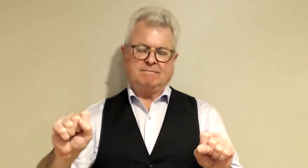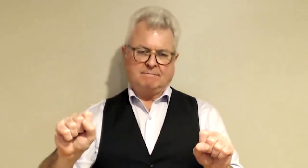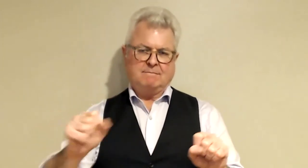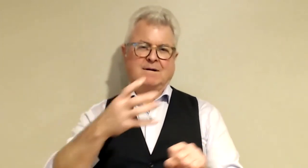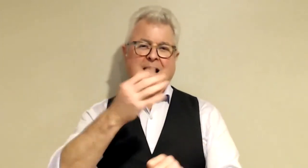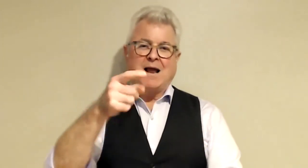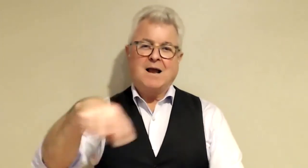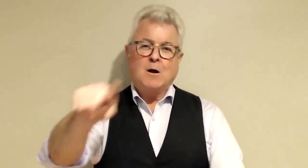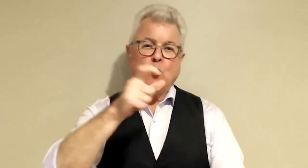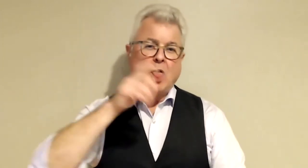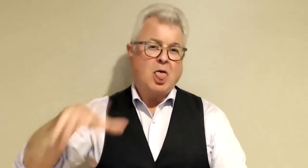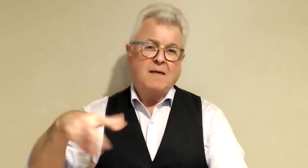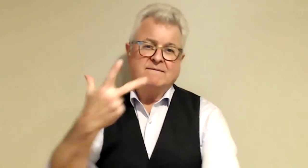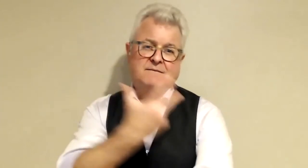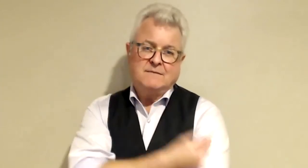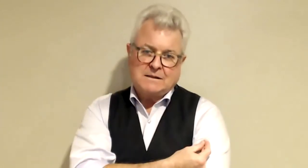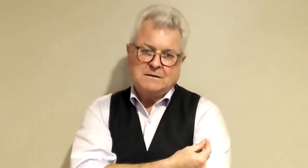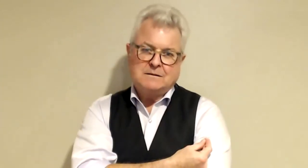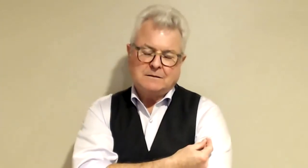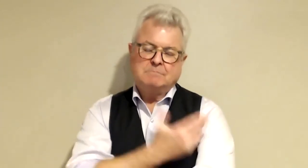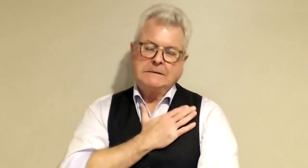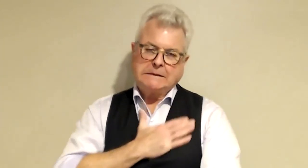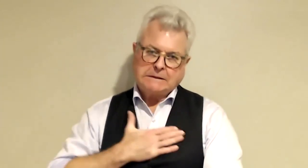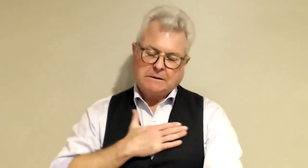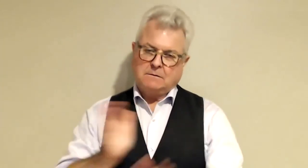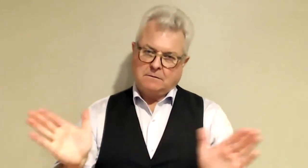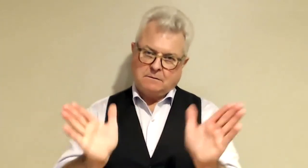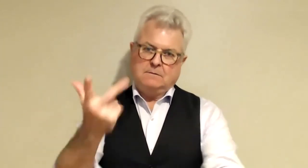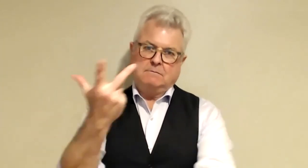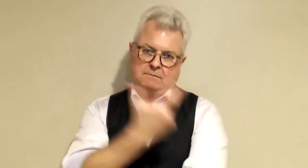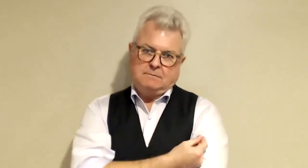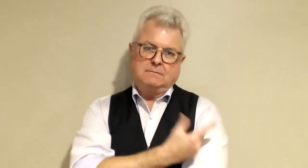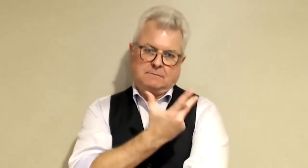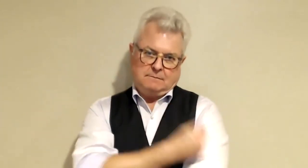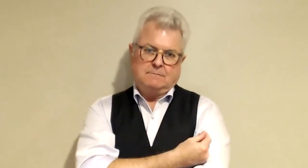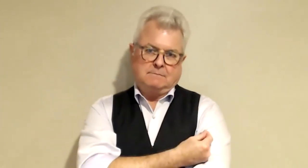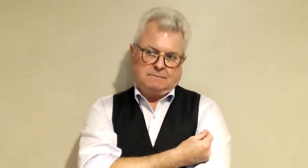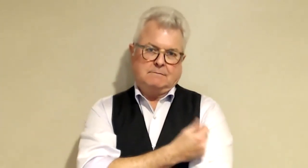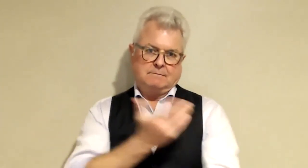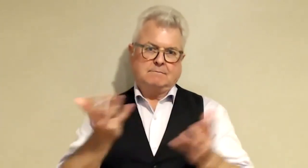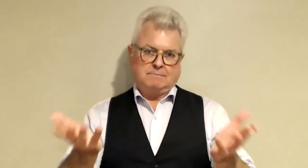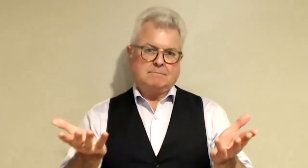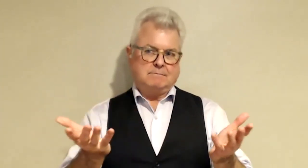And safe travels. And those of you who have not been vaccinated, we encourage you to